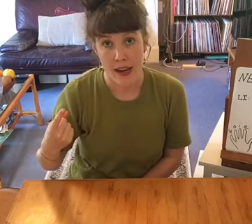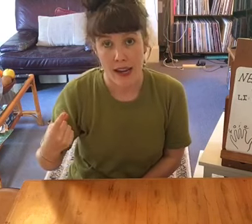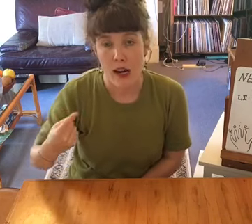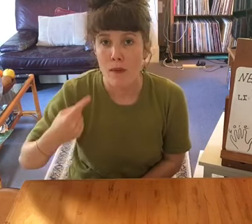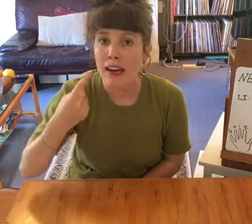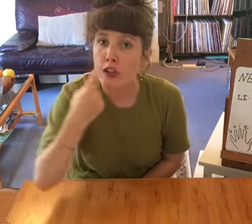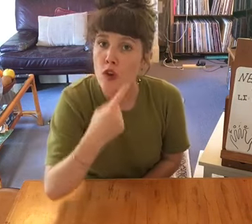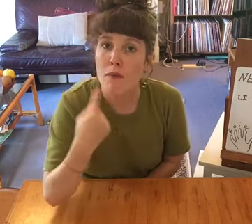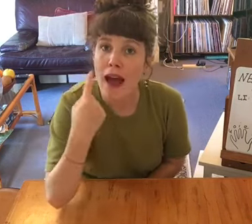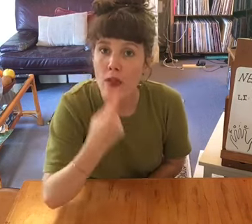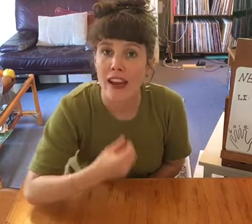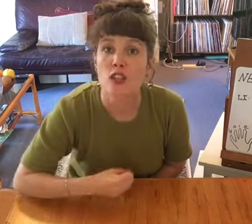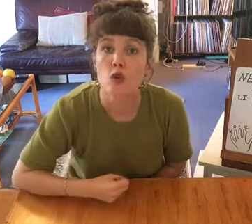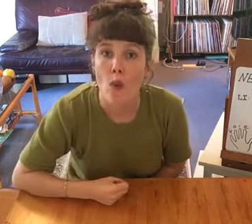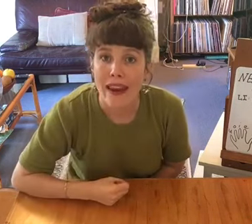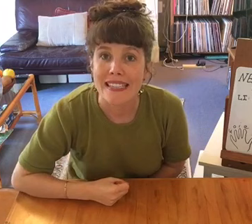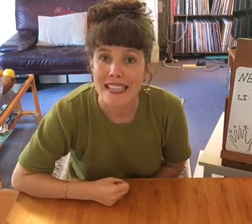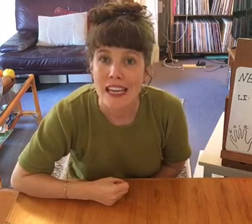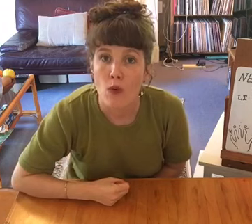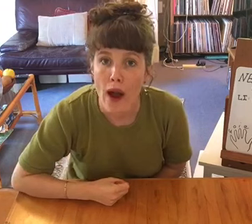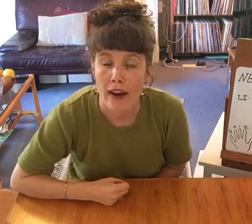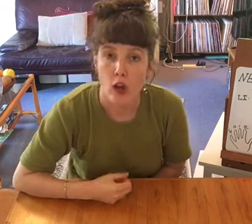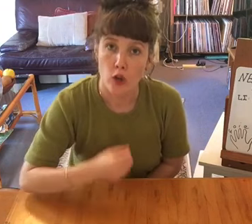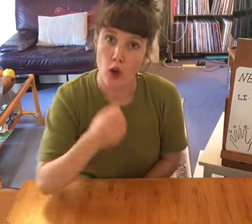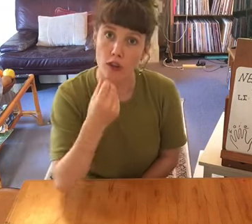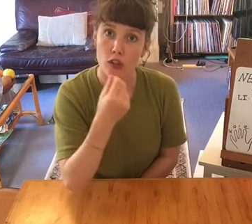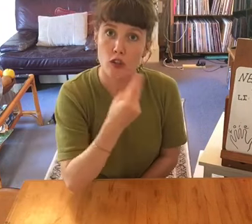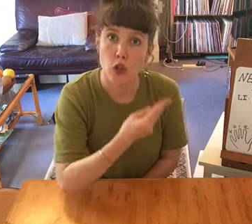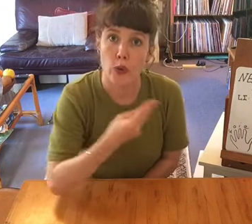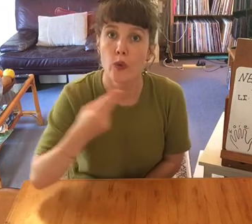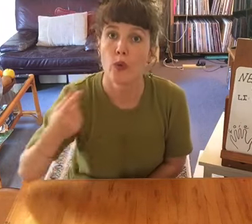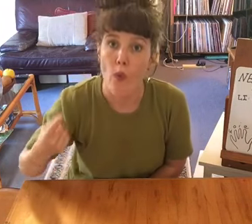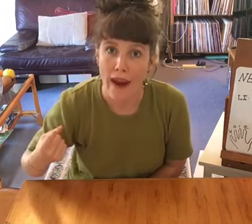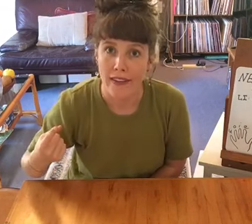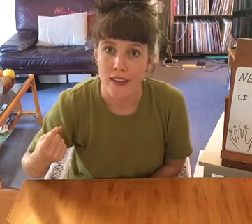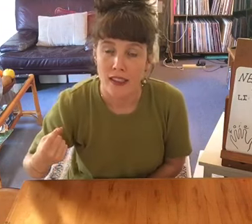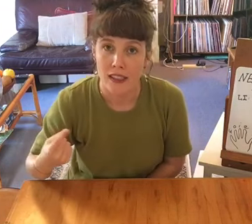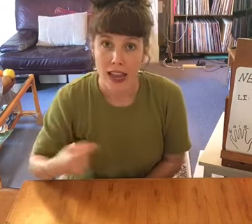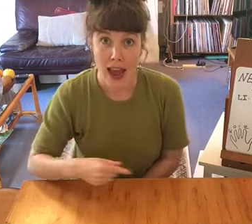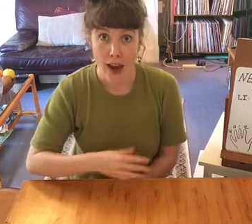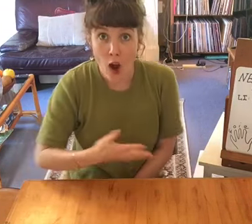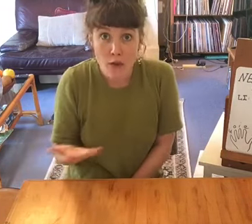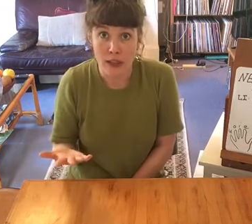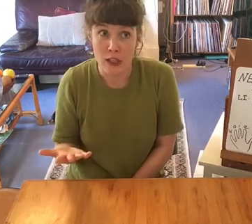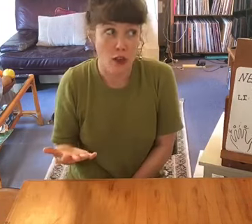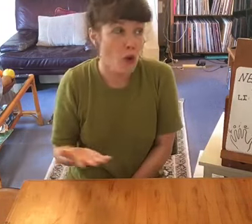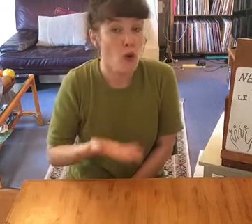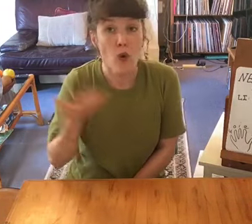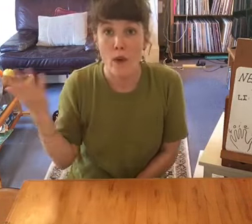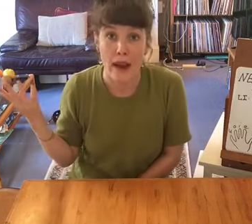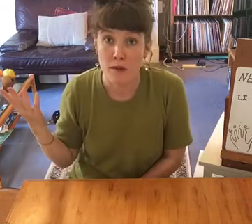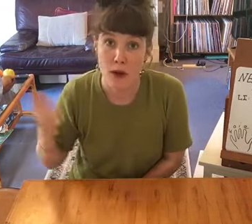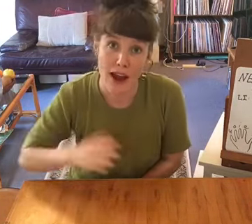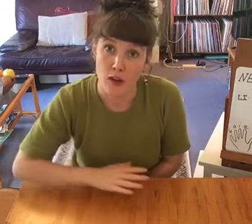Now make sure you're mouthing 21, not 2-1. And hopefully you can go all the way up to 100 with